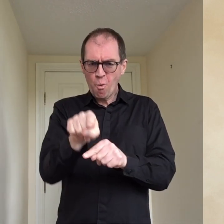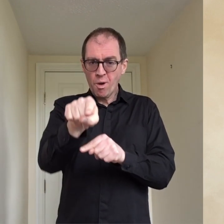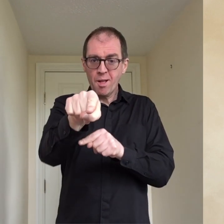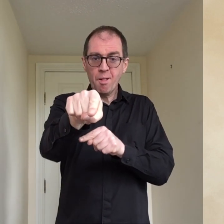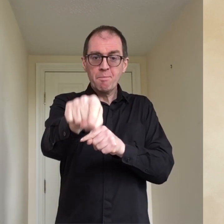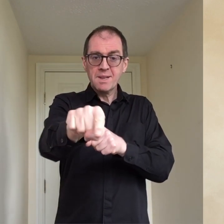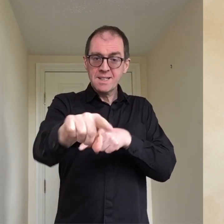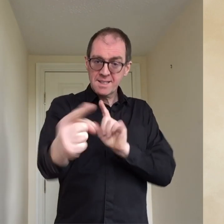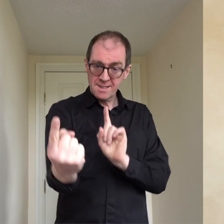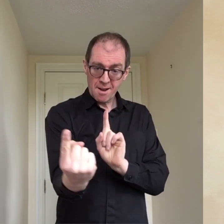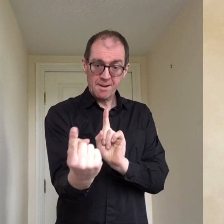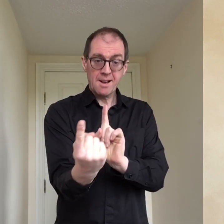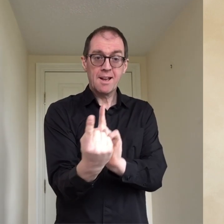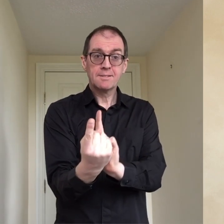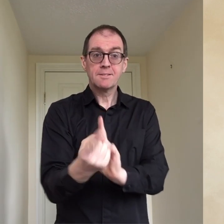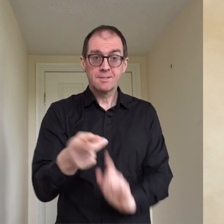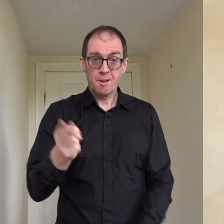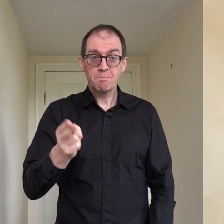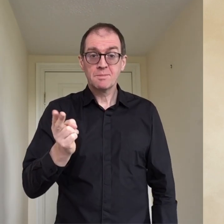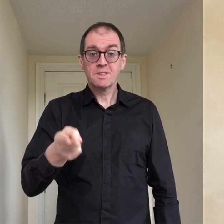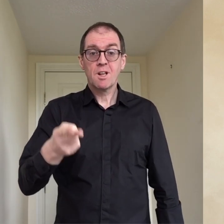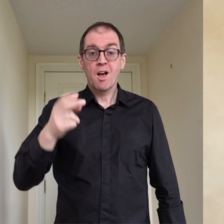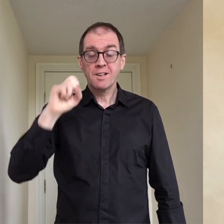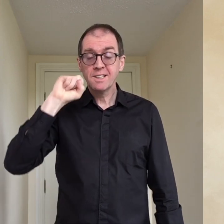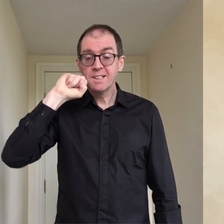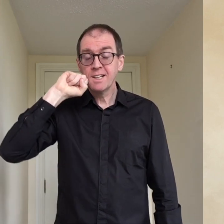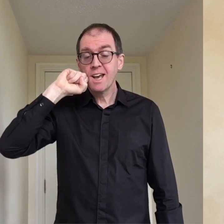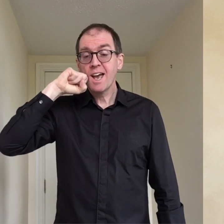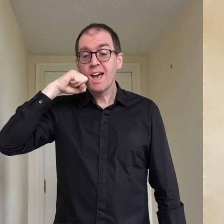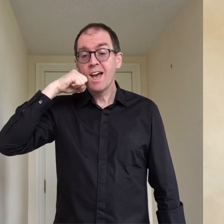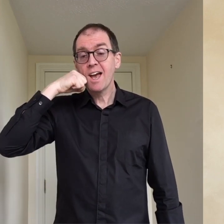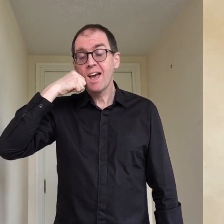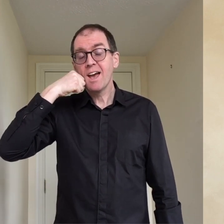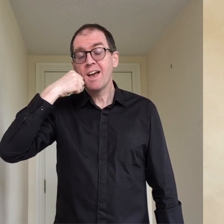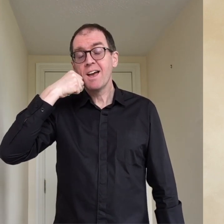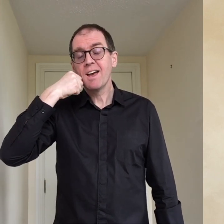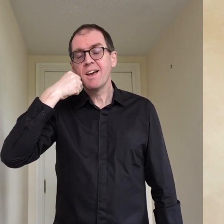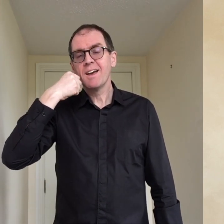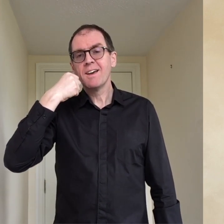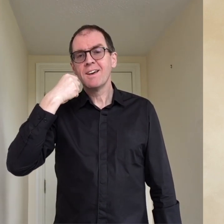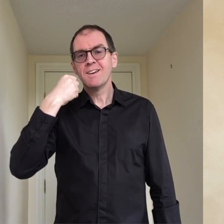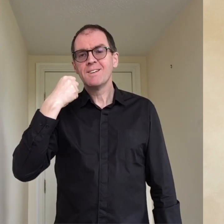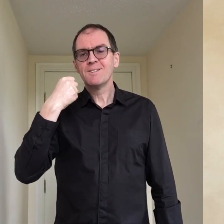know we'll meet again some sunny